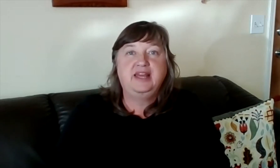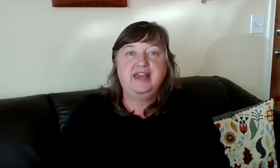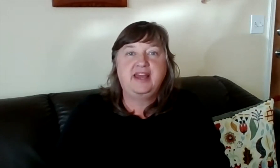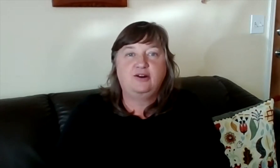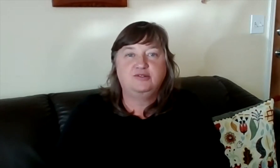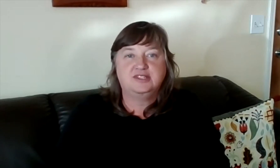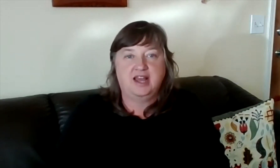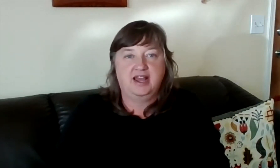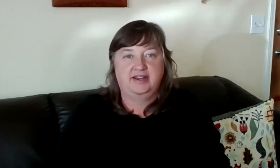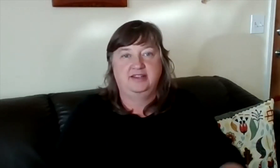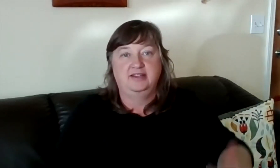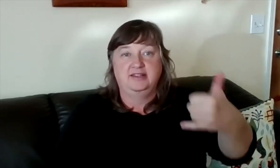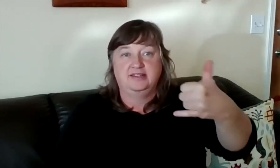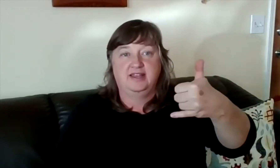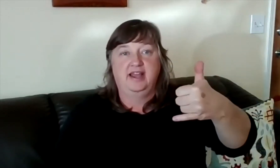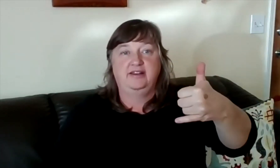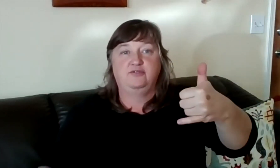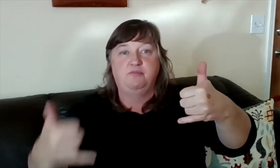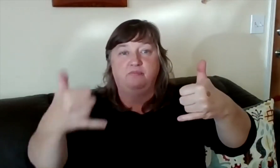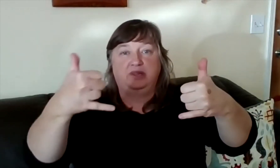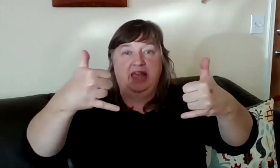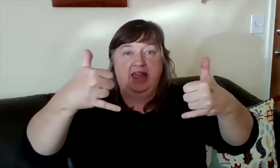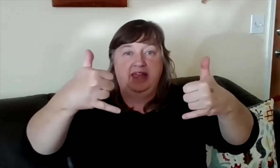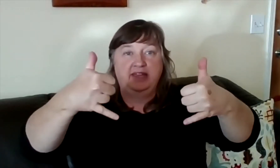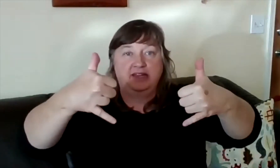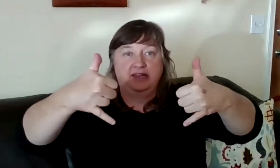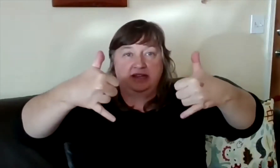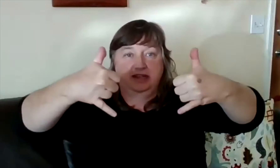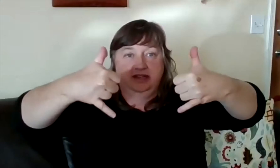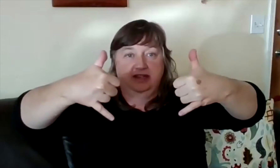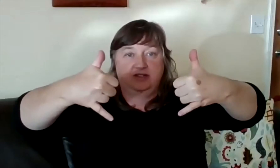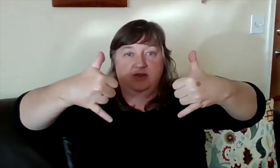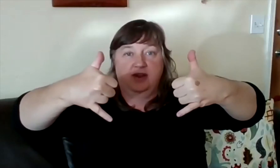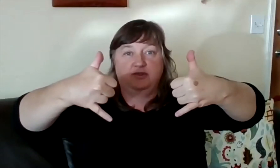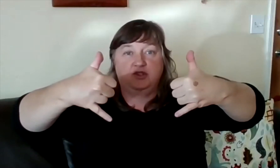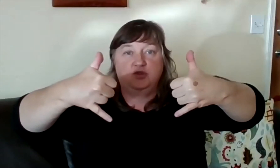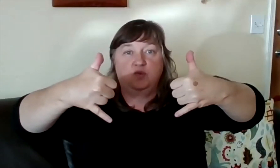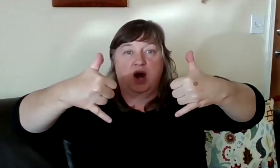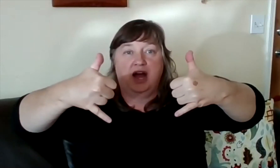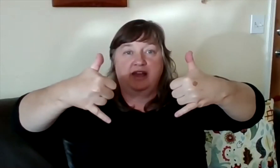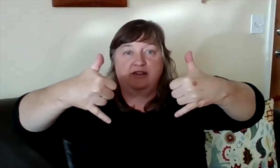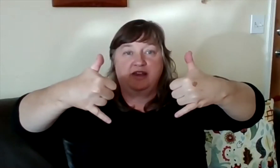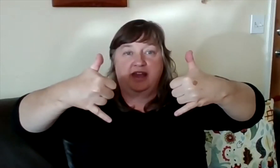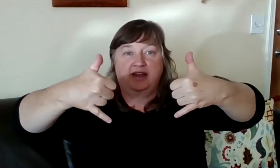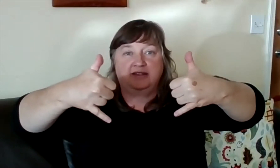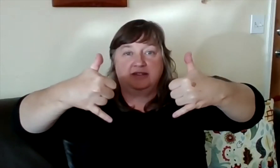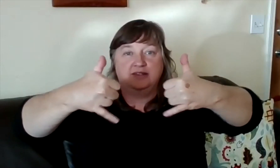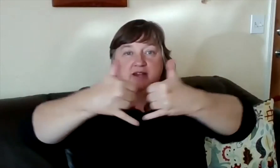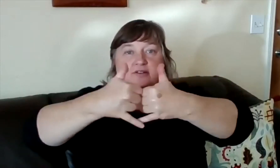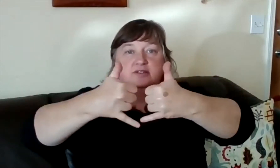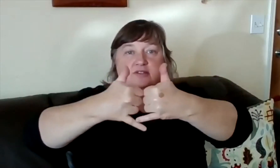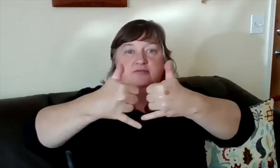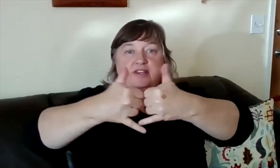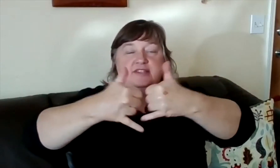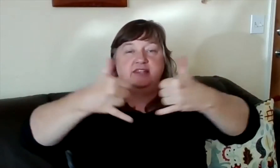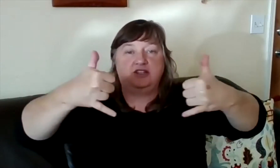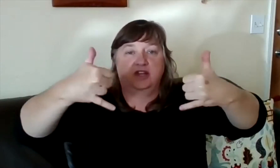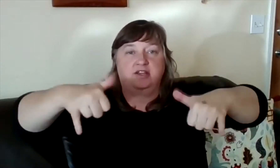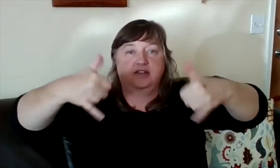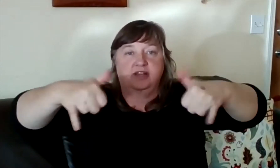Play outside. Sign for play is you have your two Y hands, knuckles facing each other,